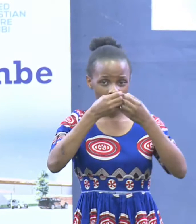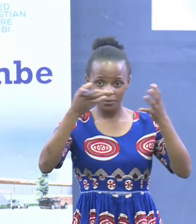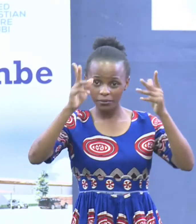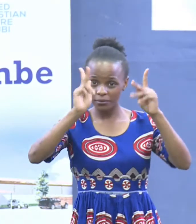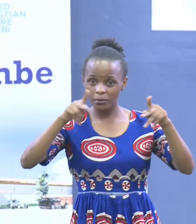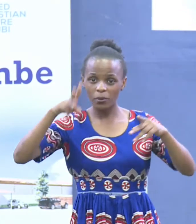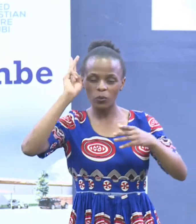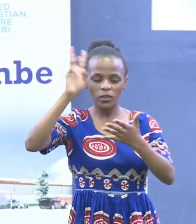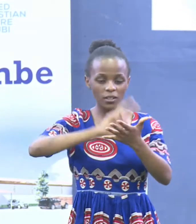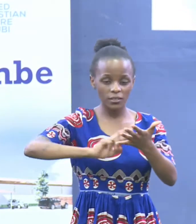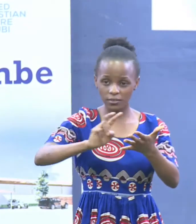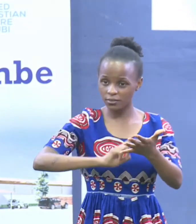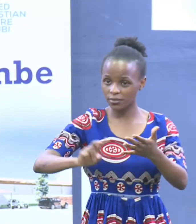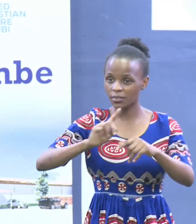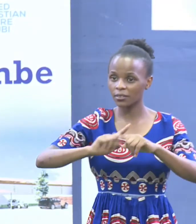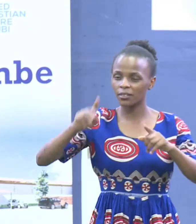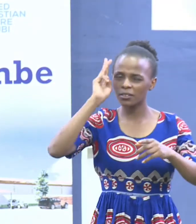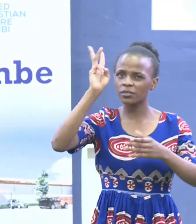49 and verse